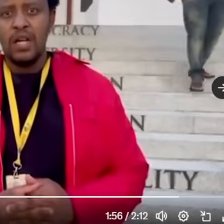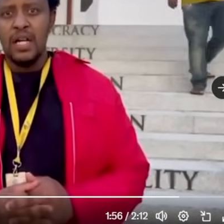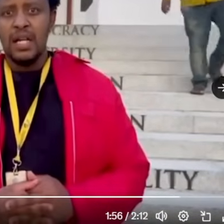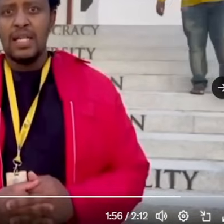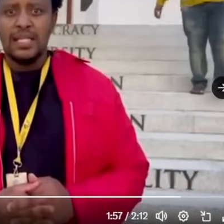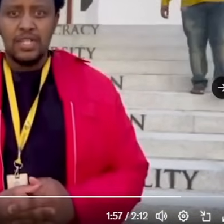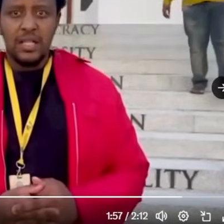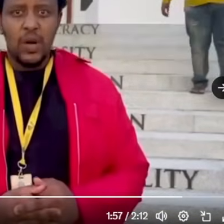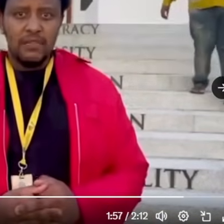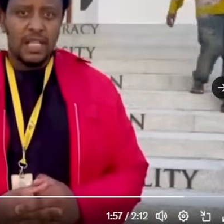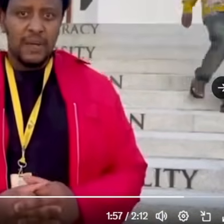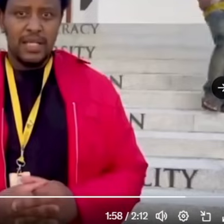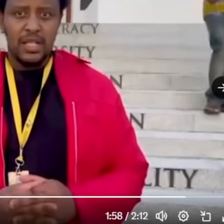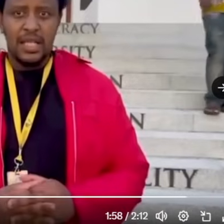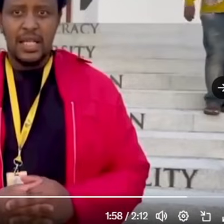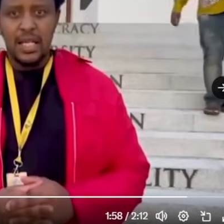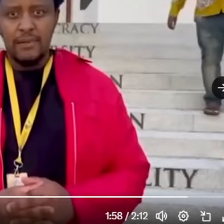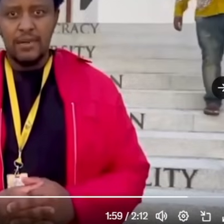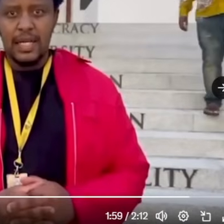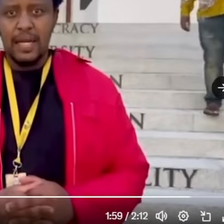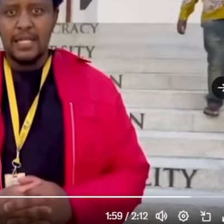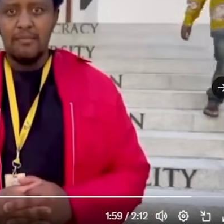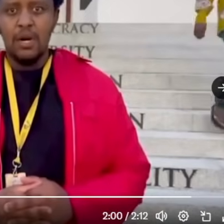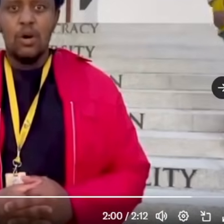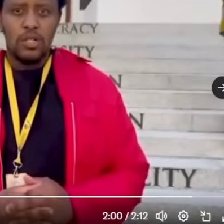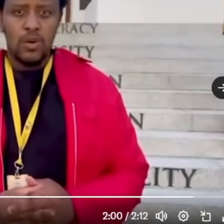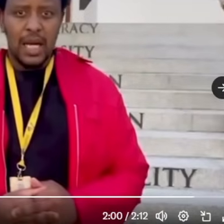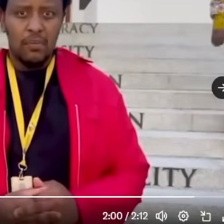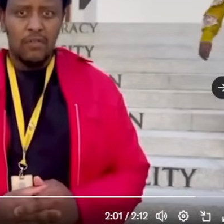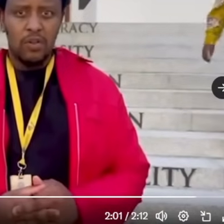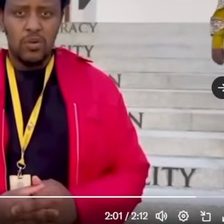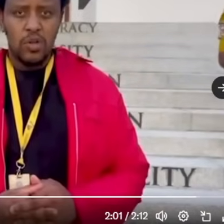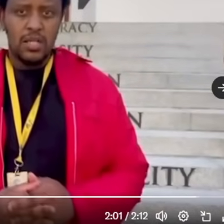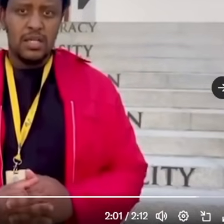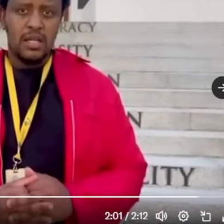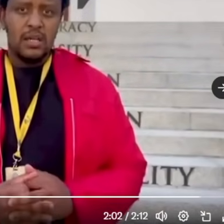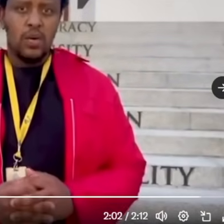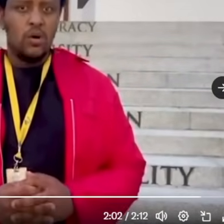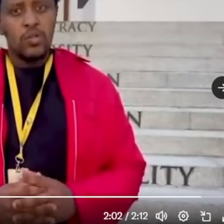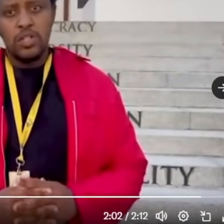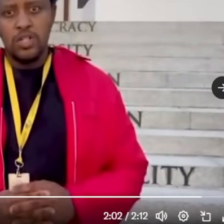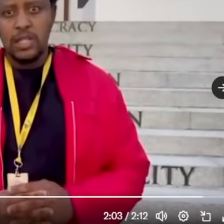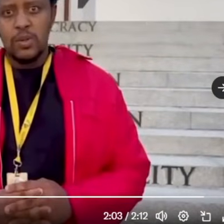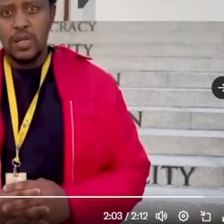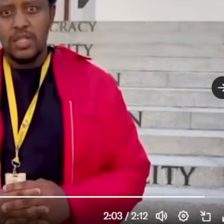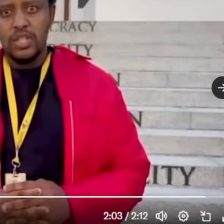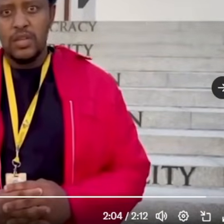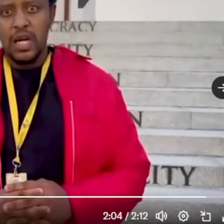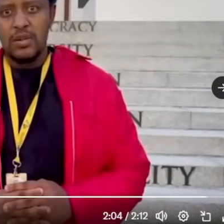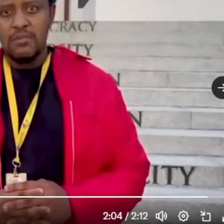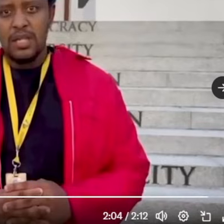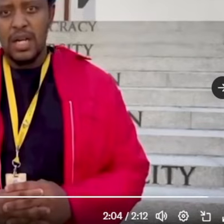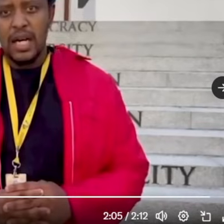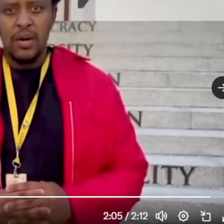approve, in addition, the wasteful expenditure that he incurred, because that makes him also liable for those costs. We are going to ensure that we hold the